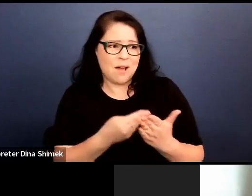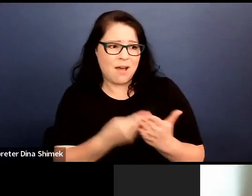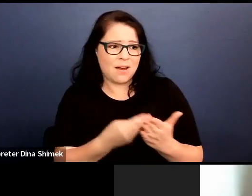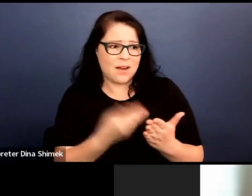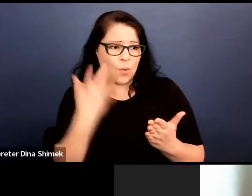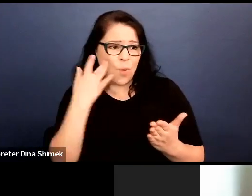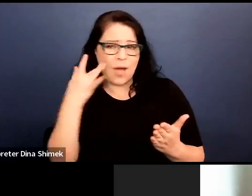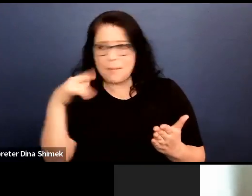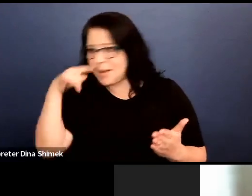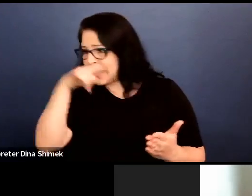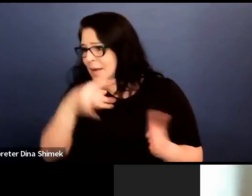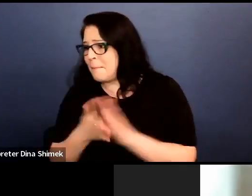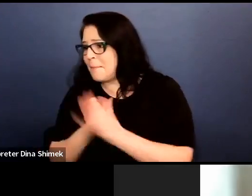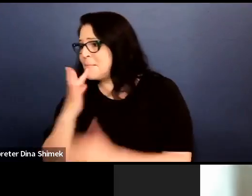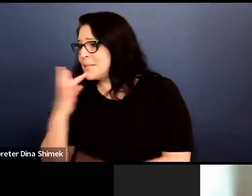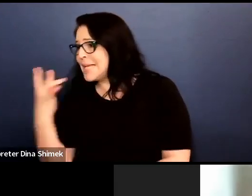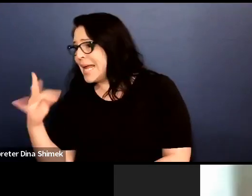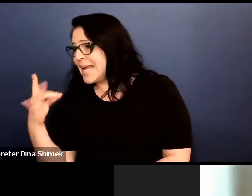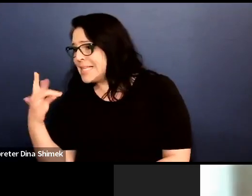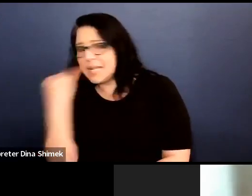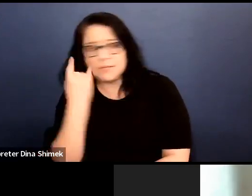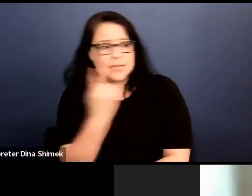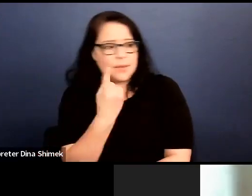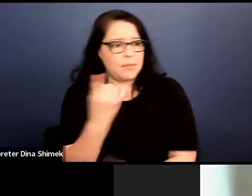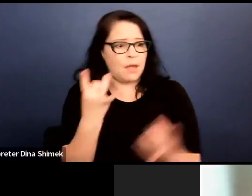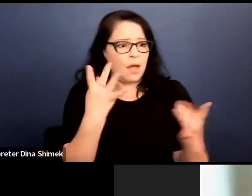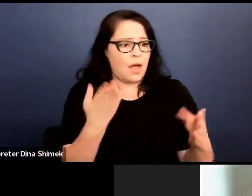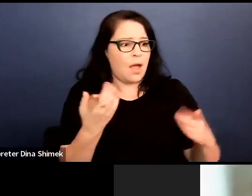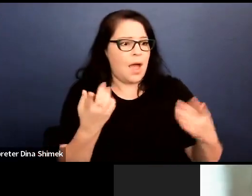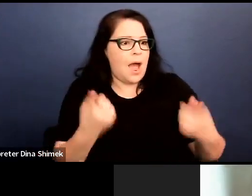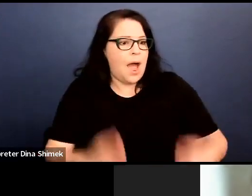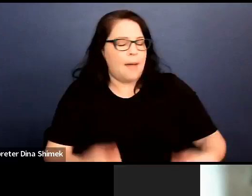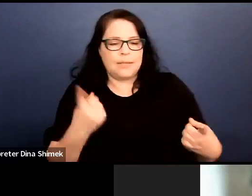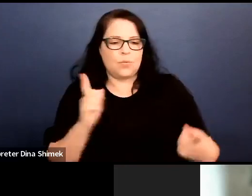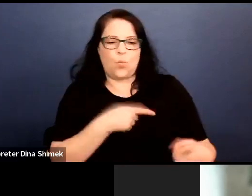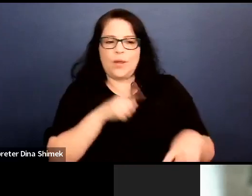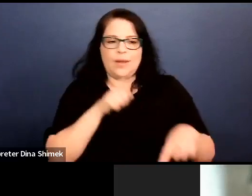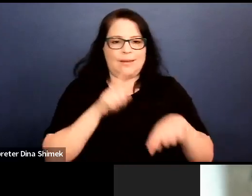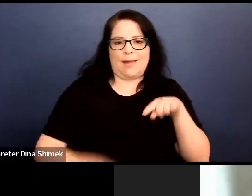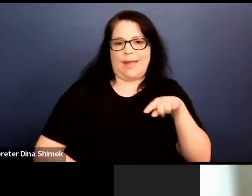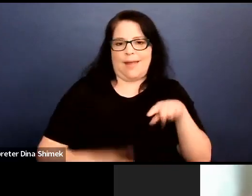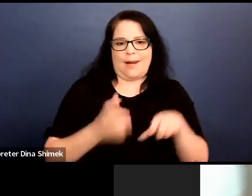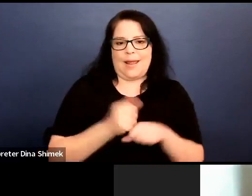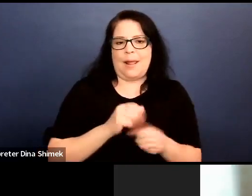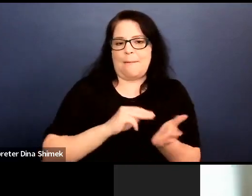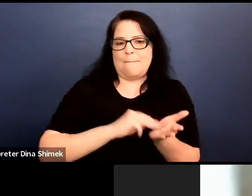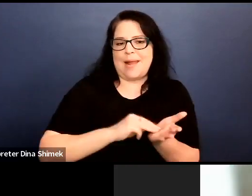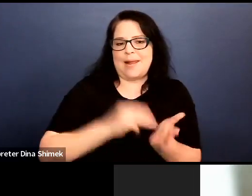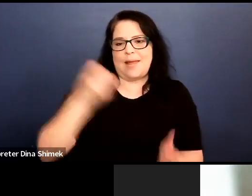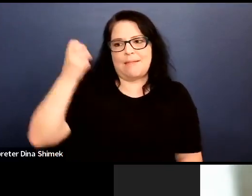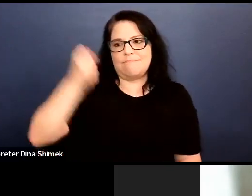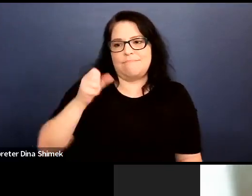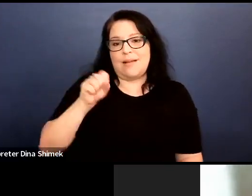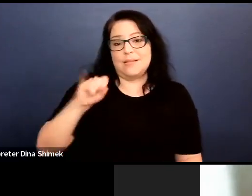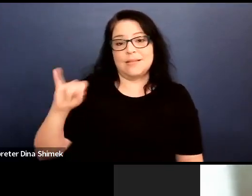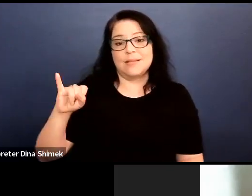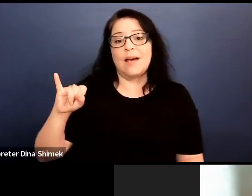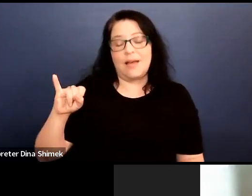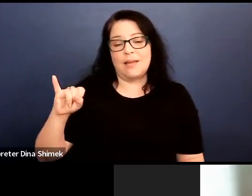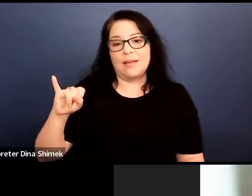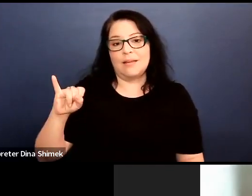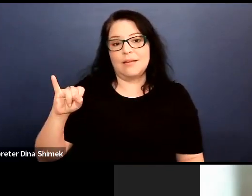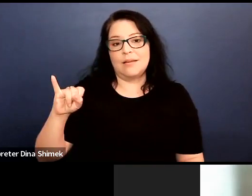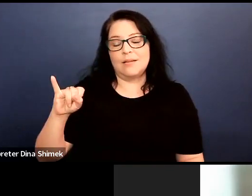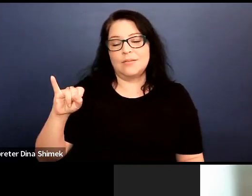turns 18 or something happens to us, we wouldn't be eligible for Medicaid or SSI benefits. And so it